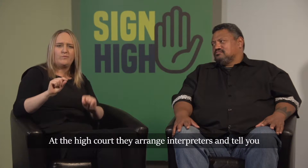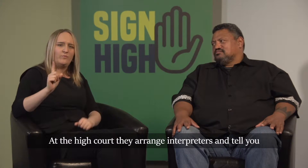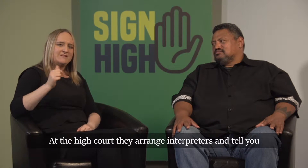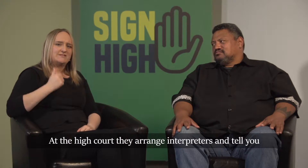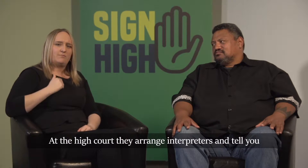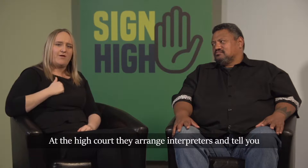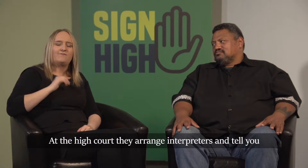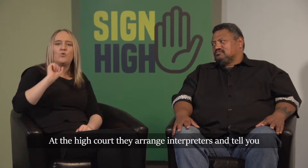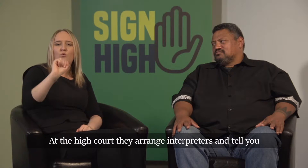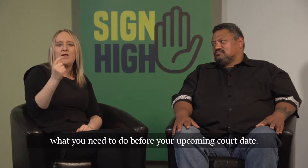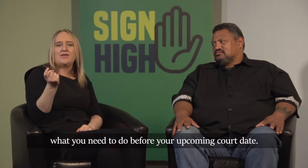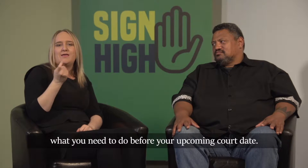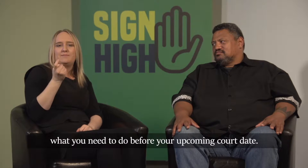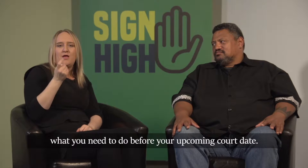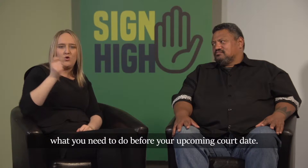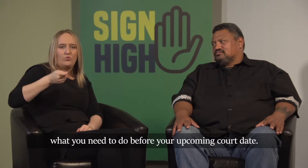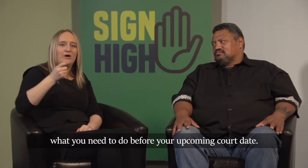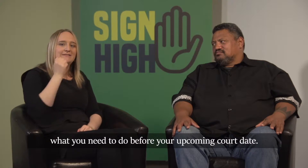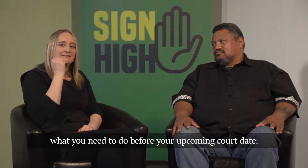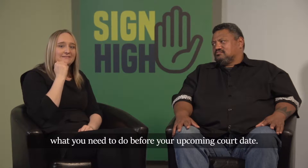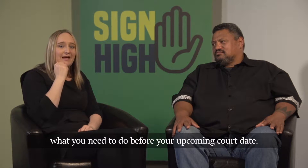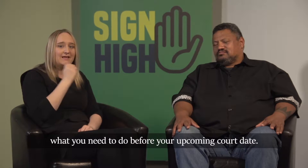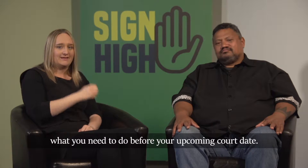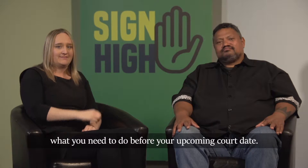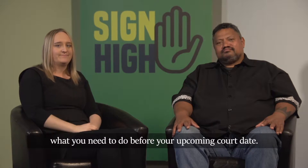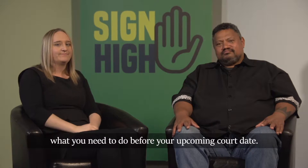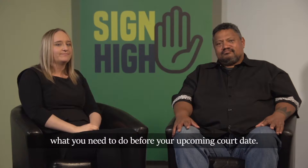interpreters and tell you what you need to do before your upcoming court date.